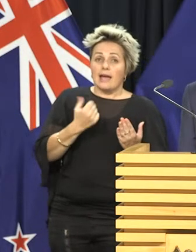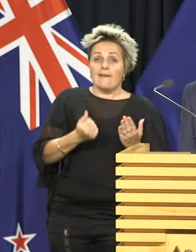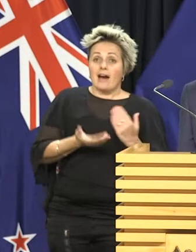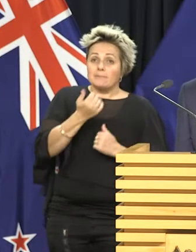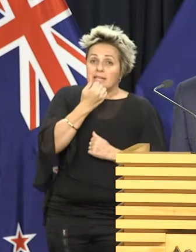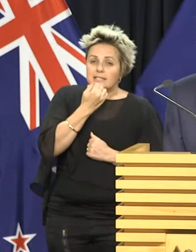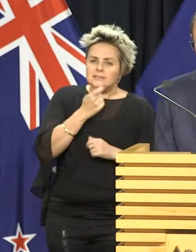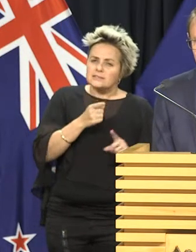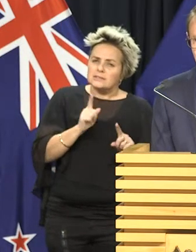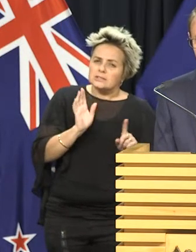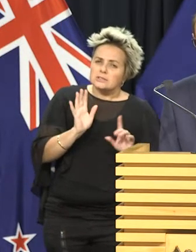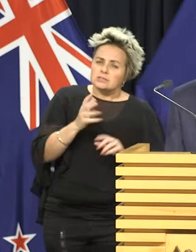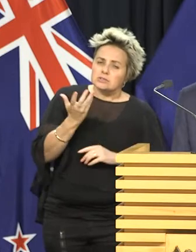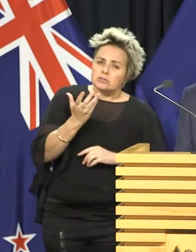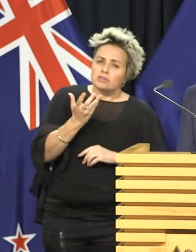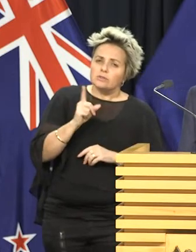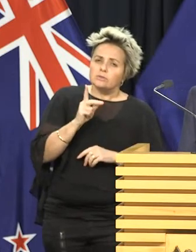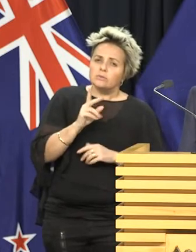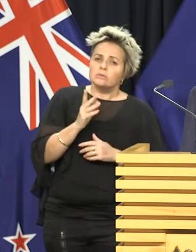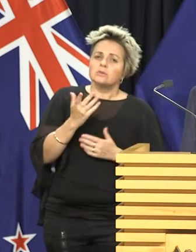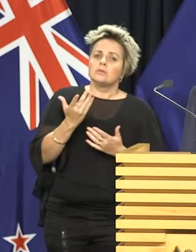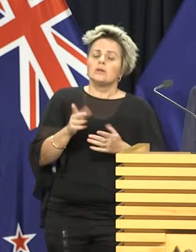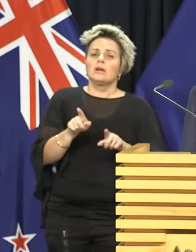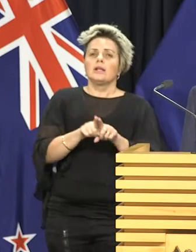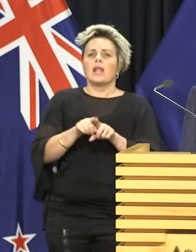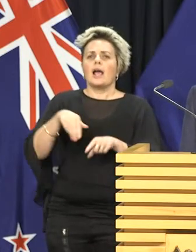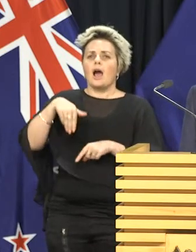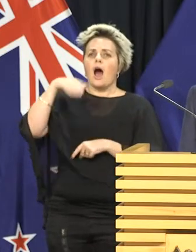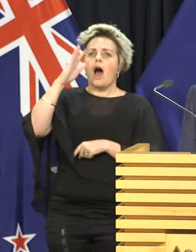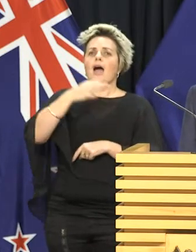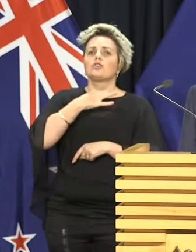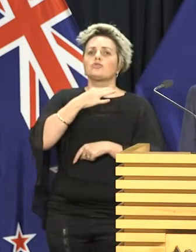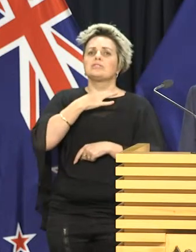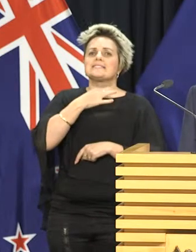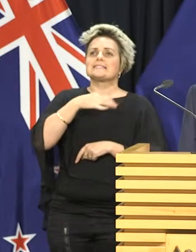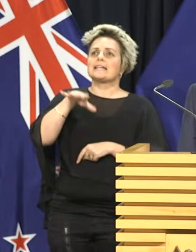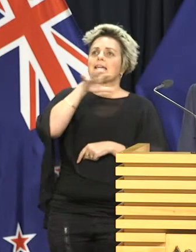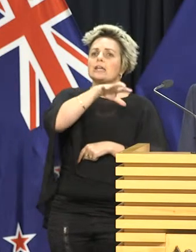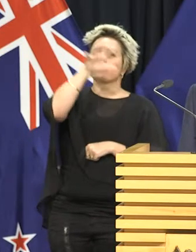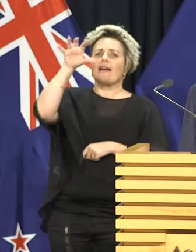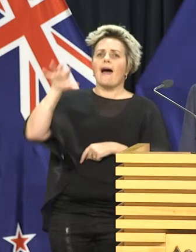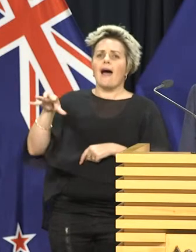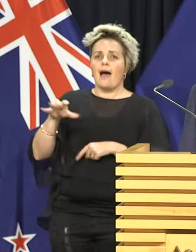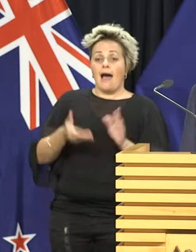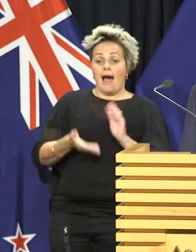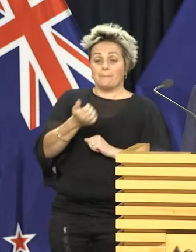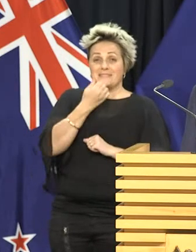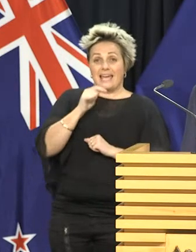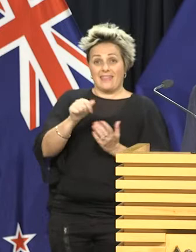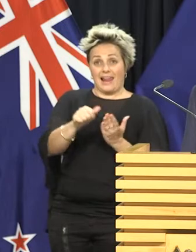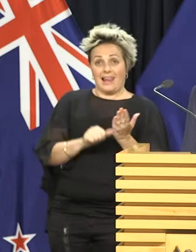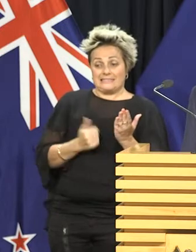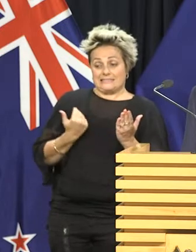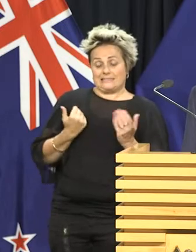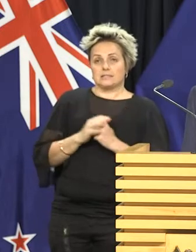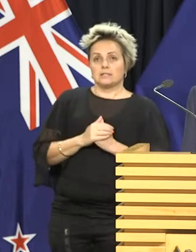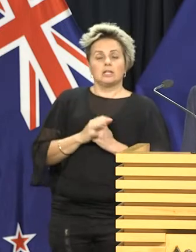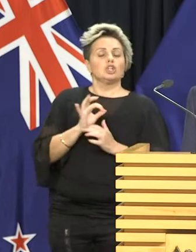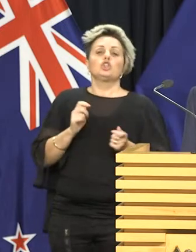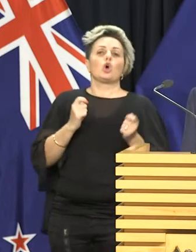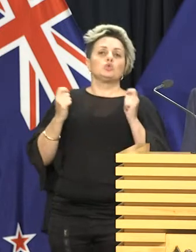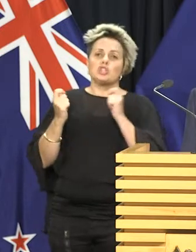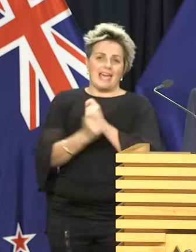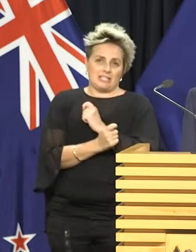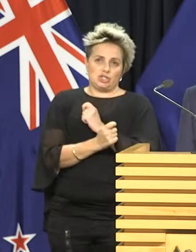Sorry, the designations? Designations of higher risk air routes. There is no change to